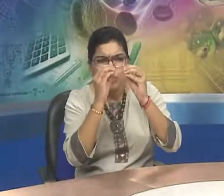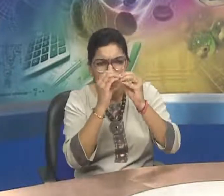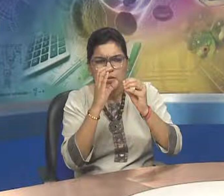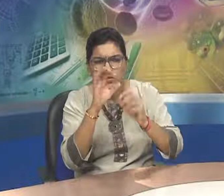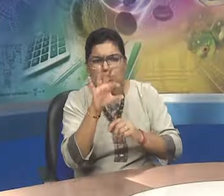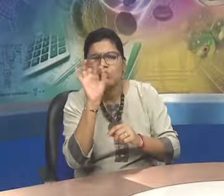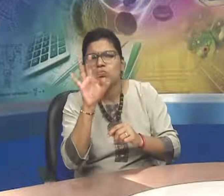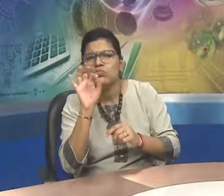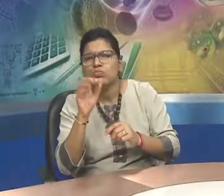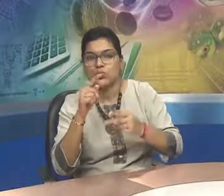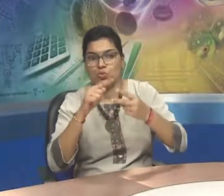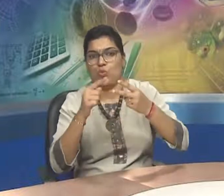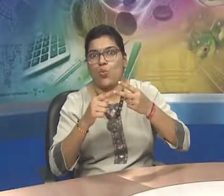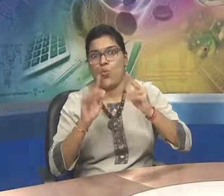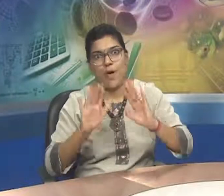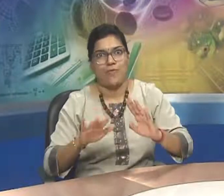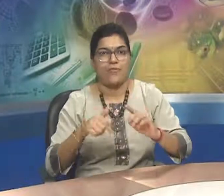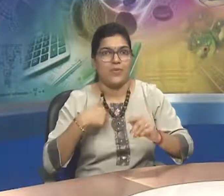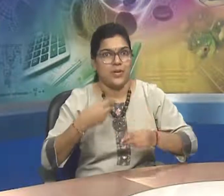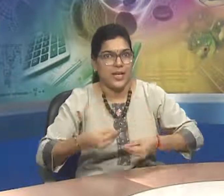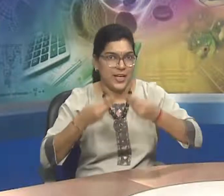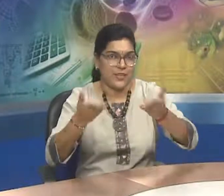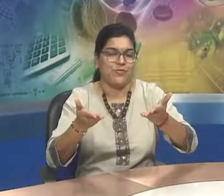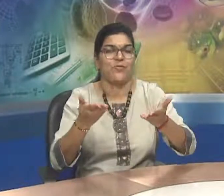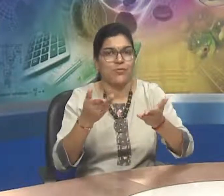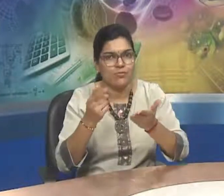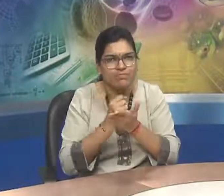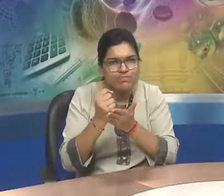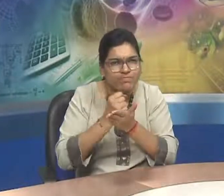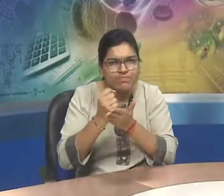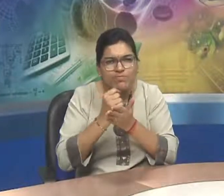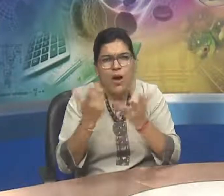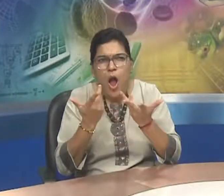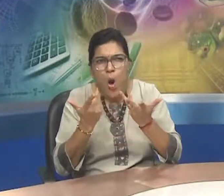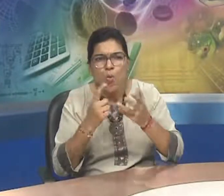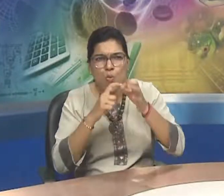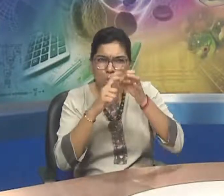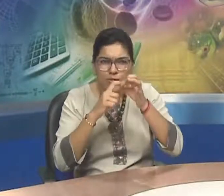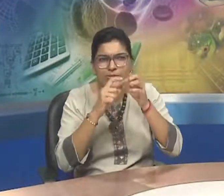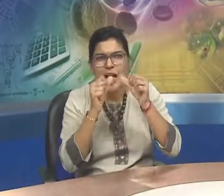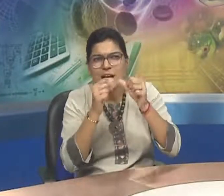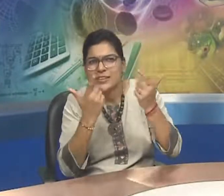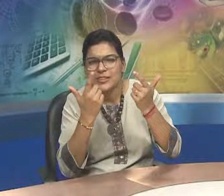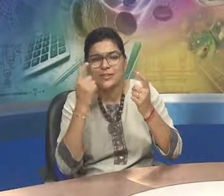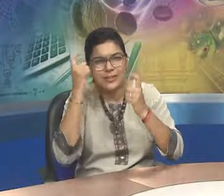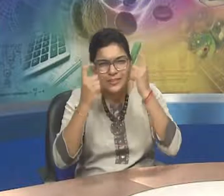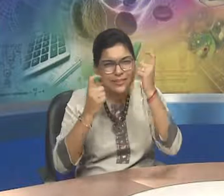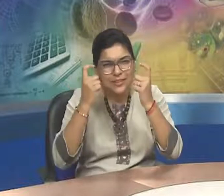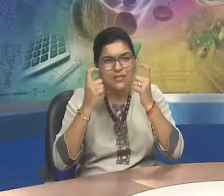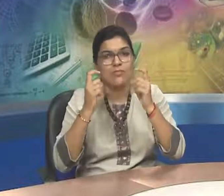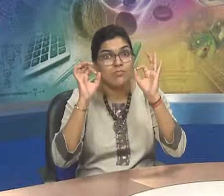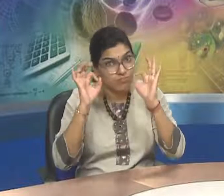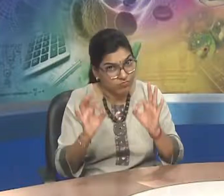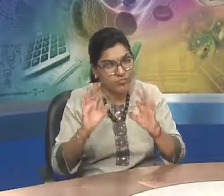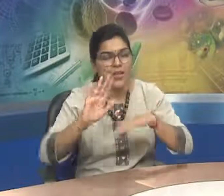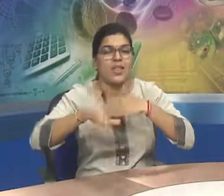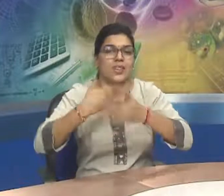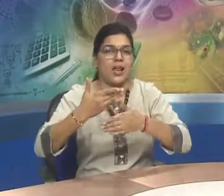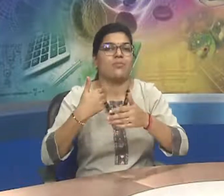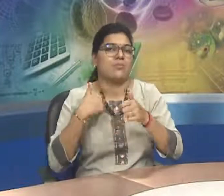of having exercise. There will be fill in the blanks and MCQ also. You have to think and